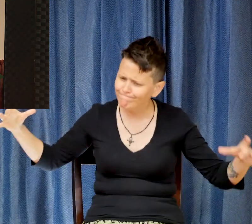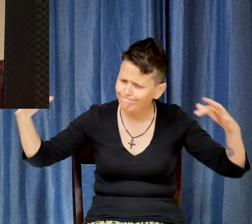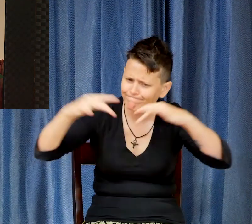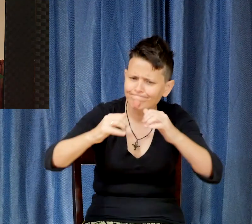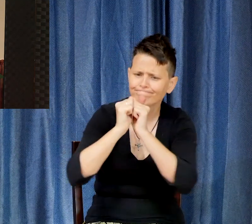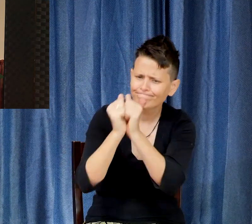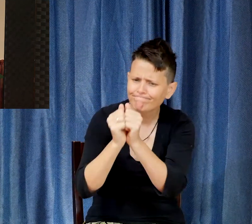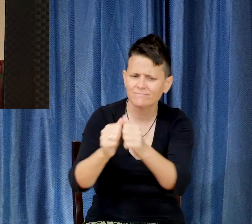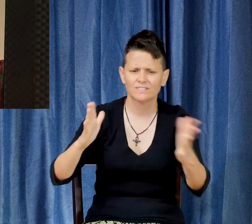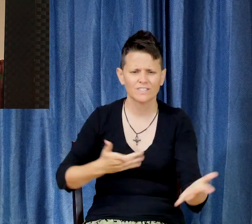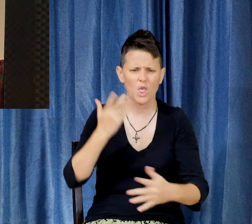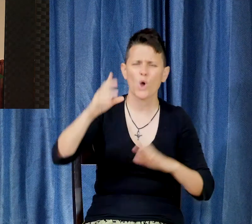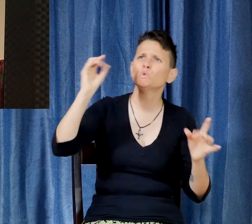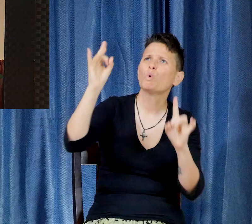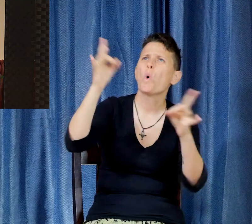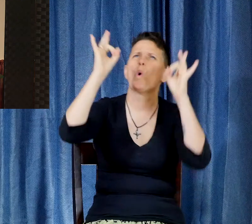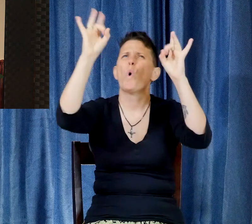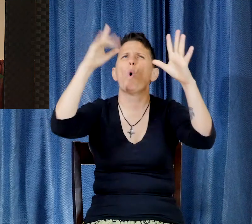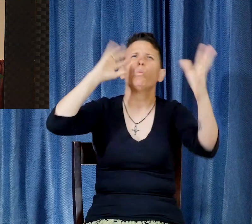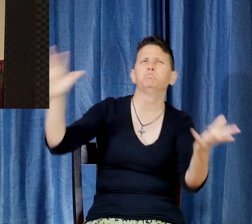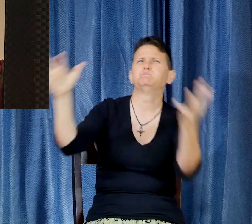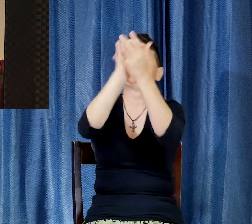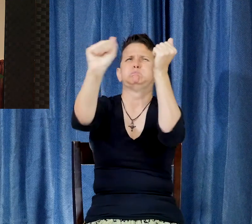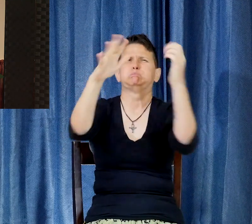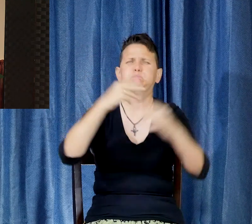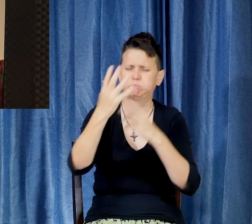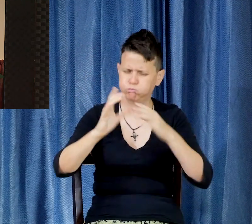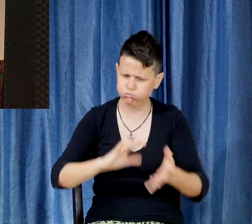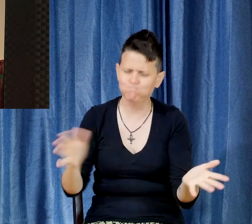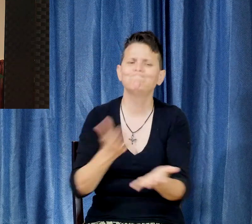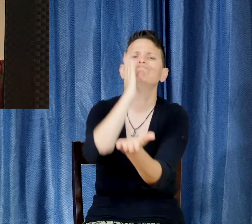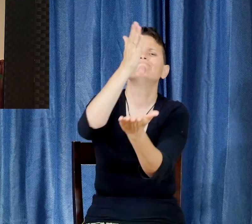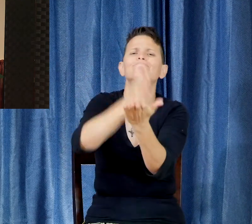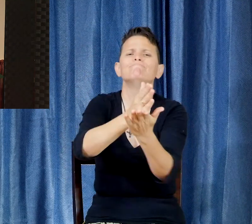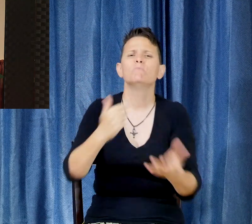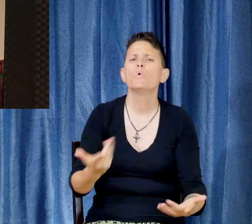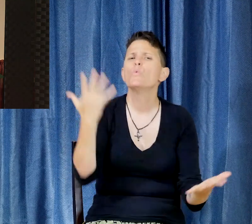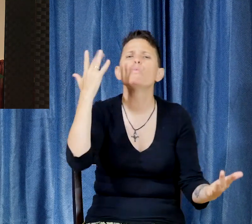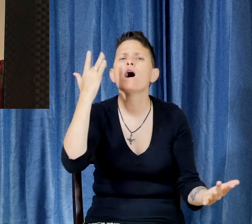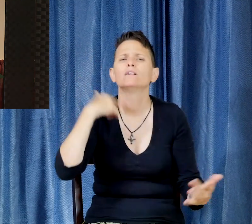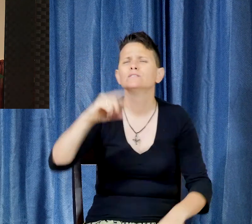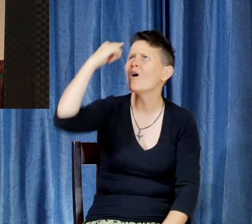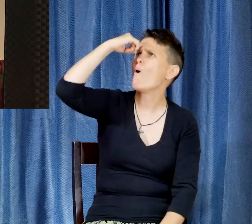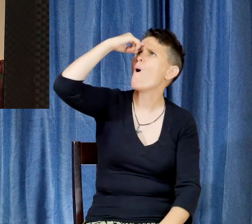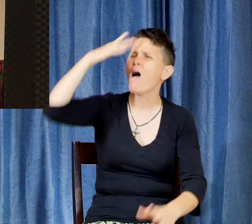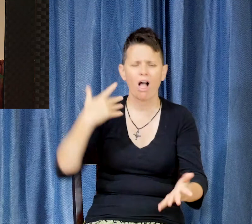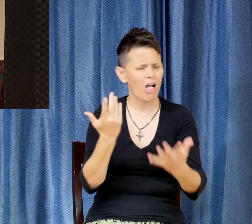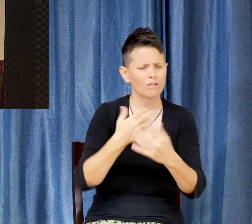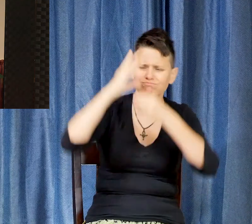holy Armageddon. It's all in your mind. There will be a no